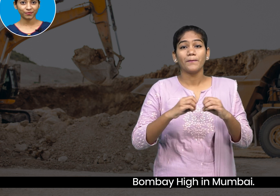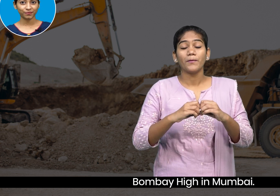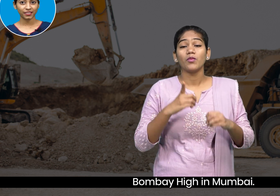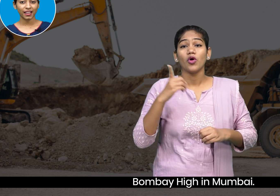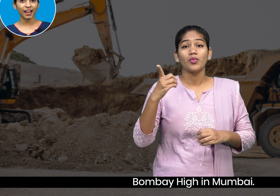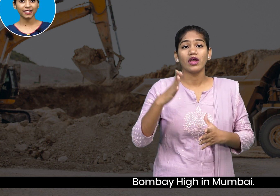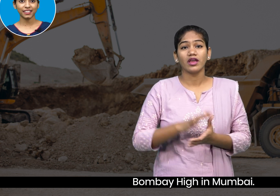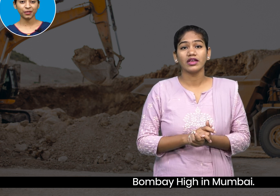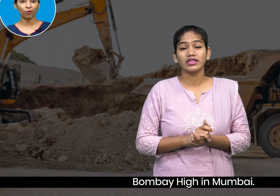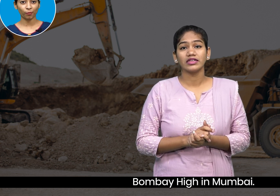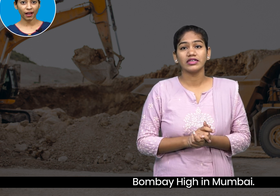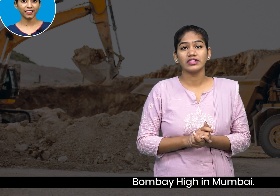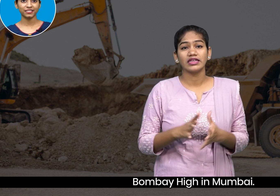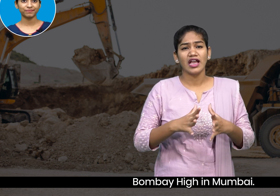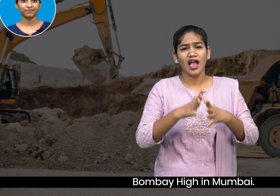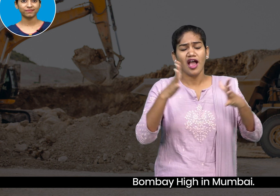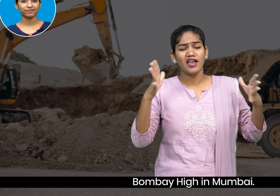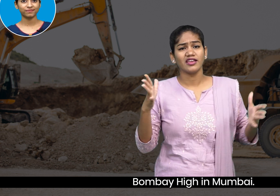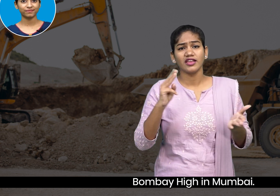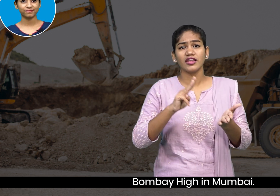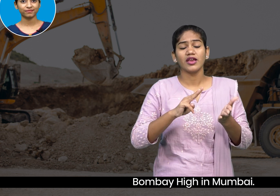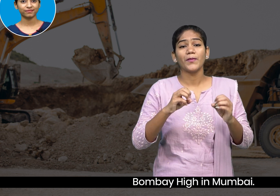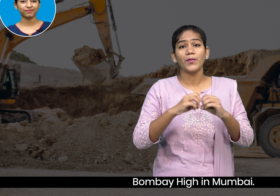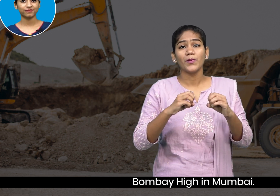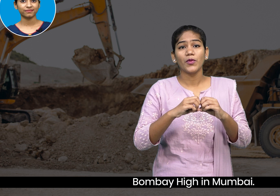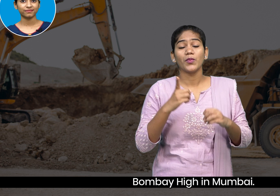Bombay High in Mumbai,